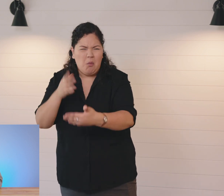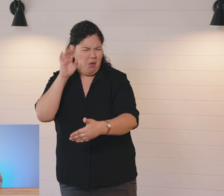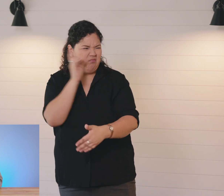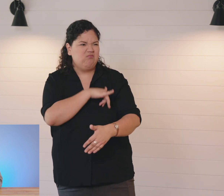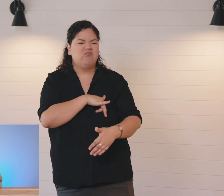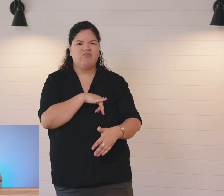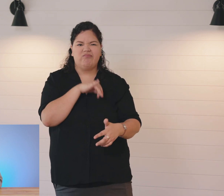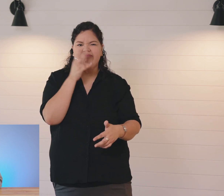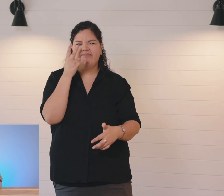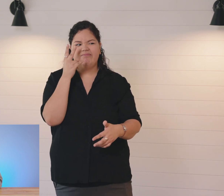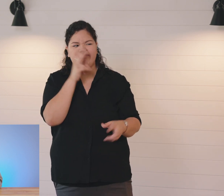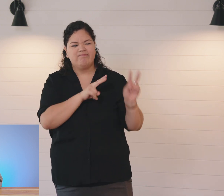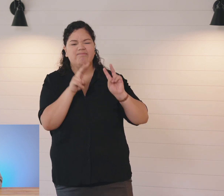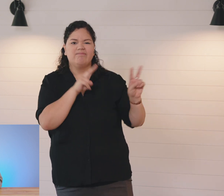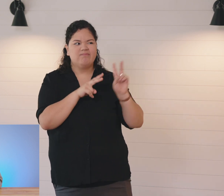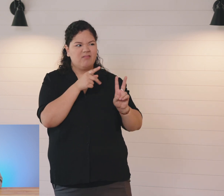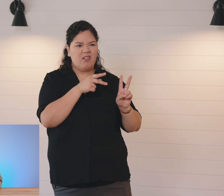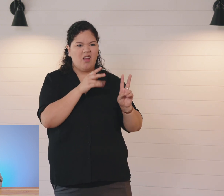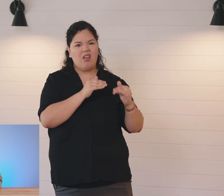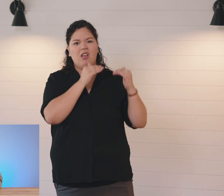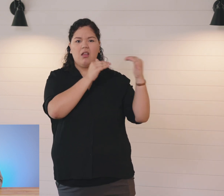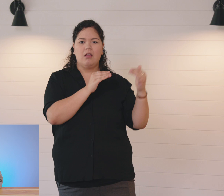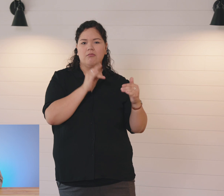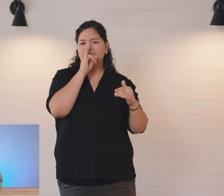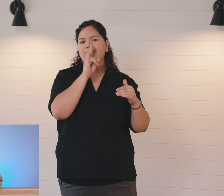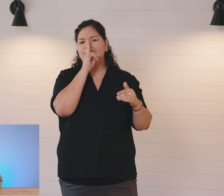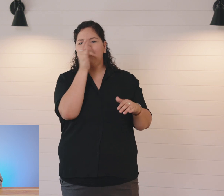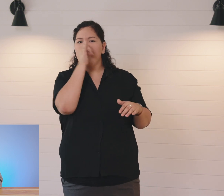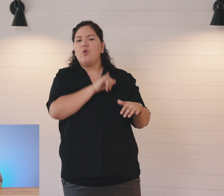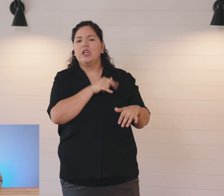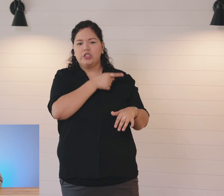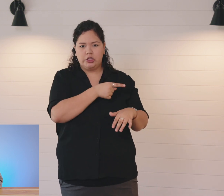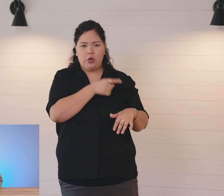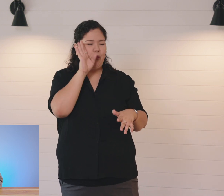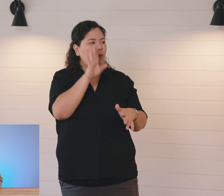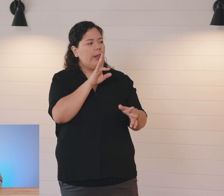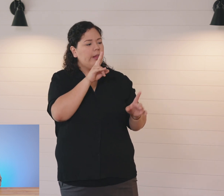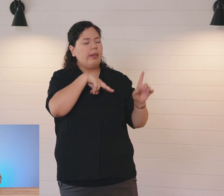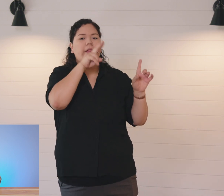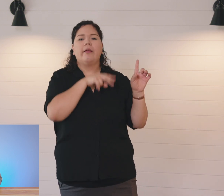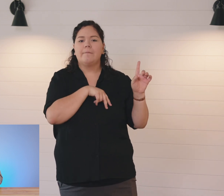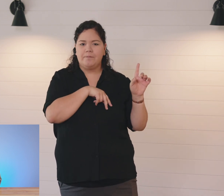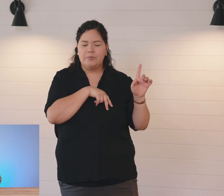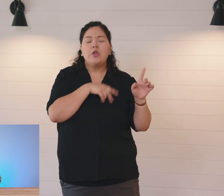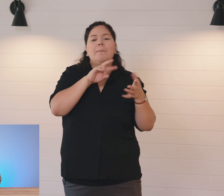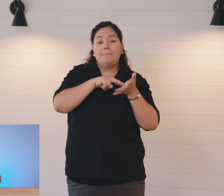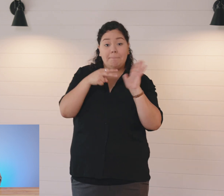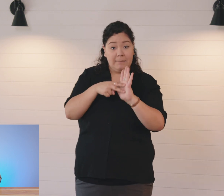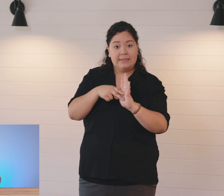entitled, kind of foolish, and his name will be besmirched, and so he's got to